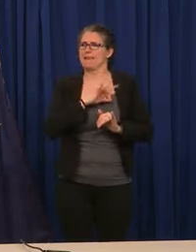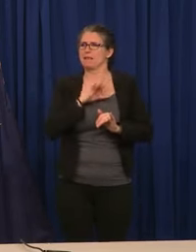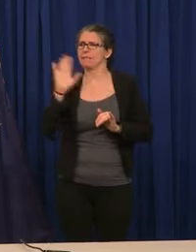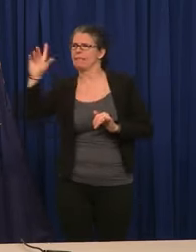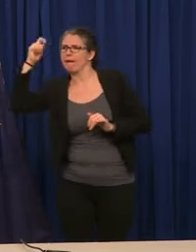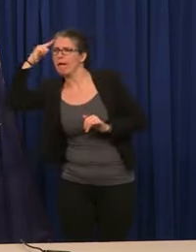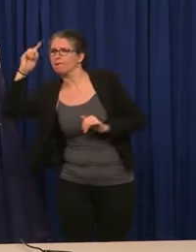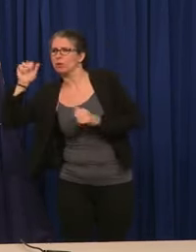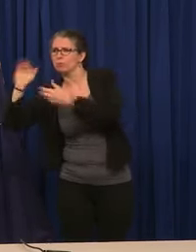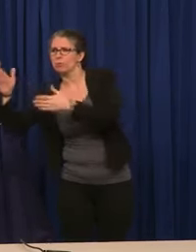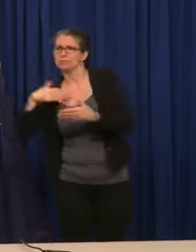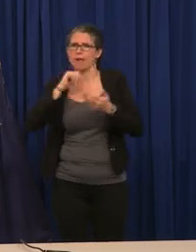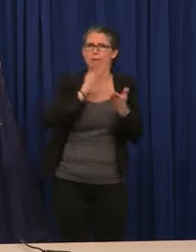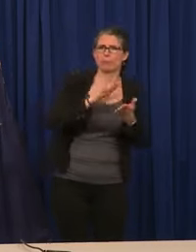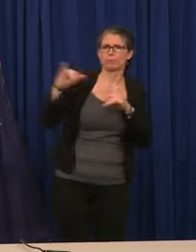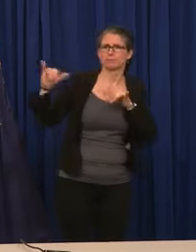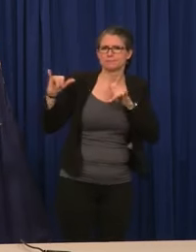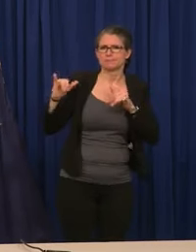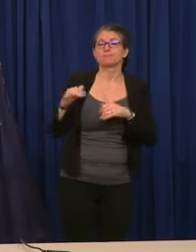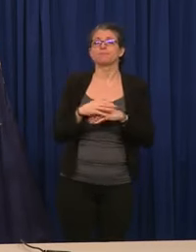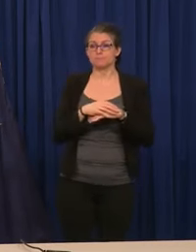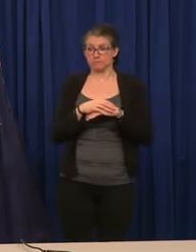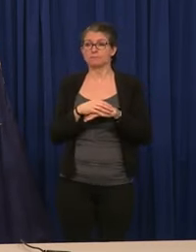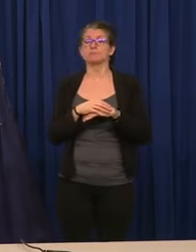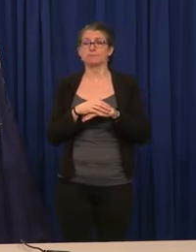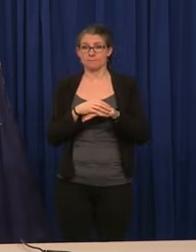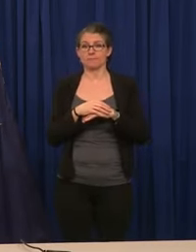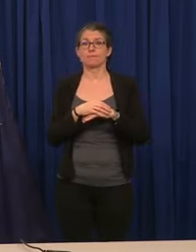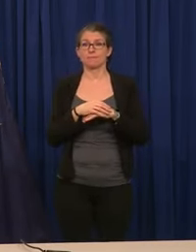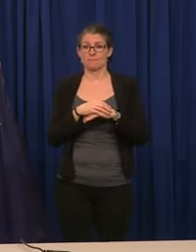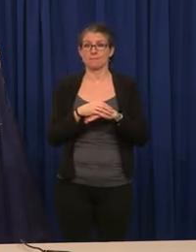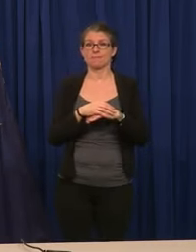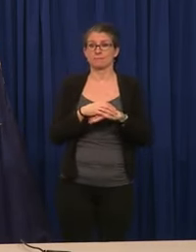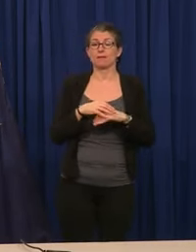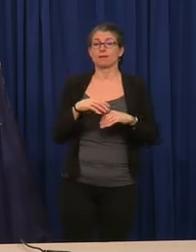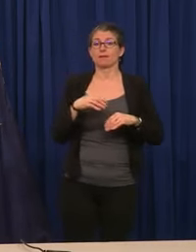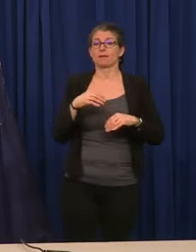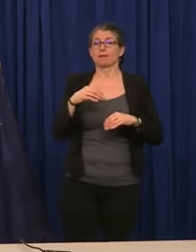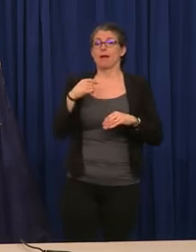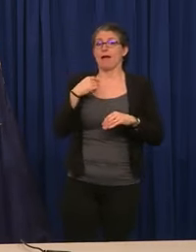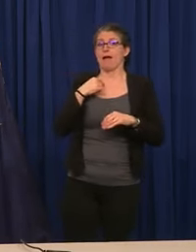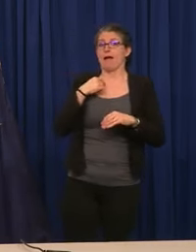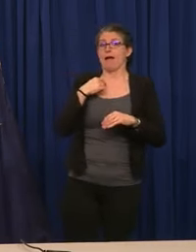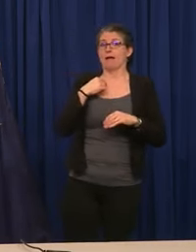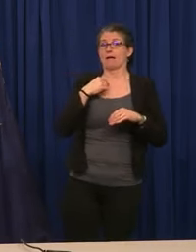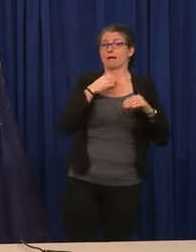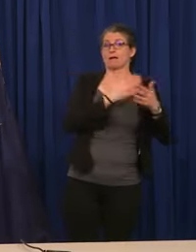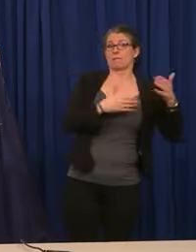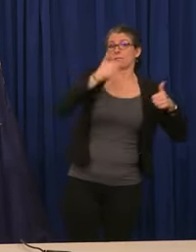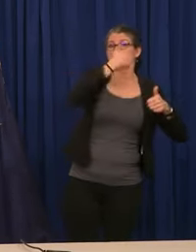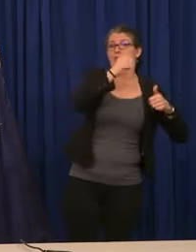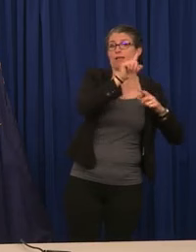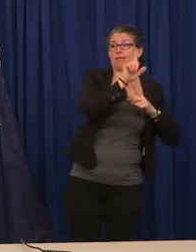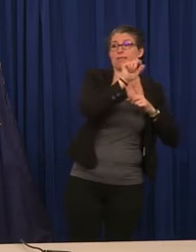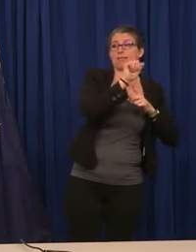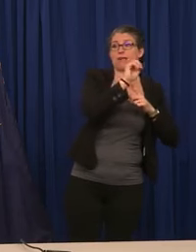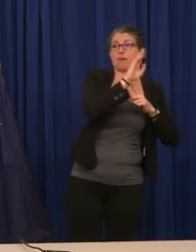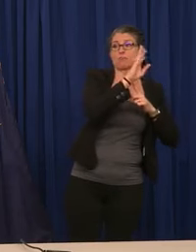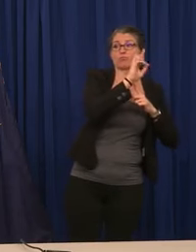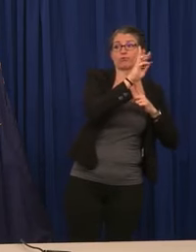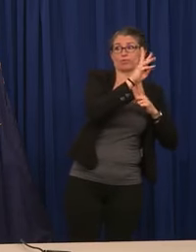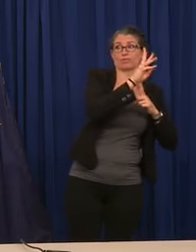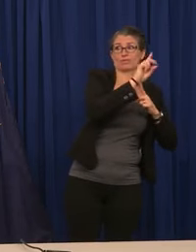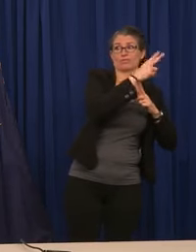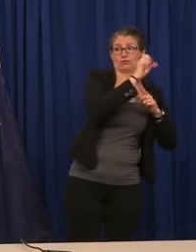very close contact with our counterparts. I have an almost nightly call now with colleagues of mine across the other